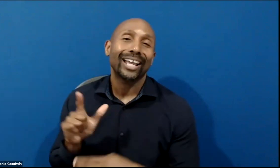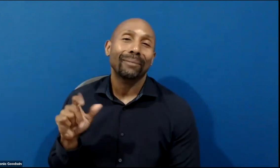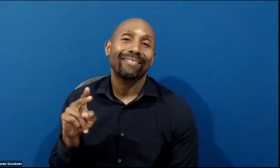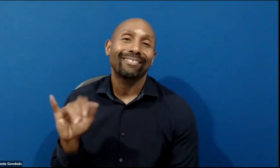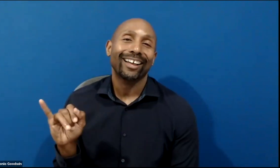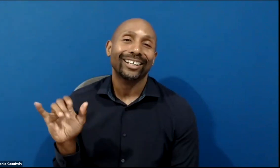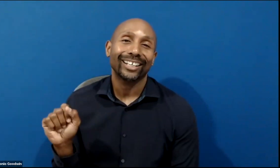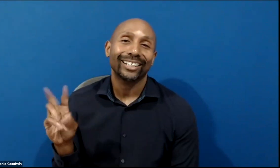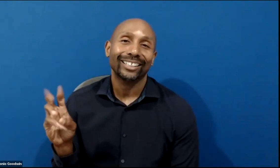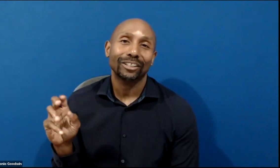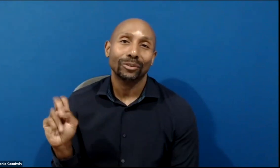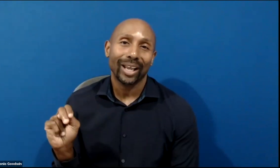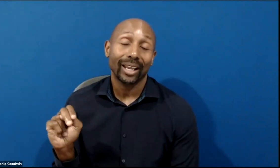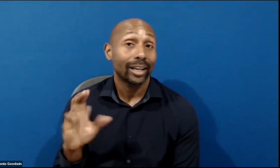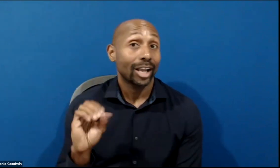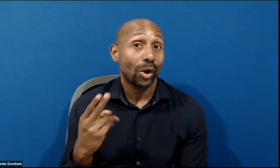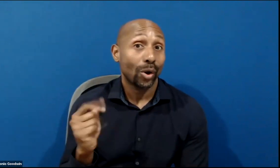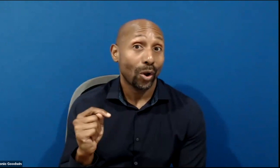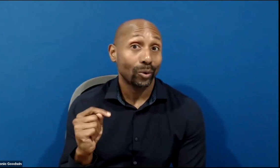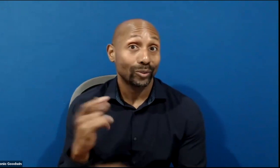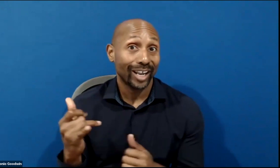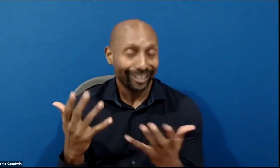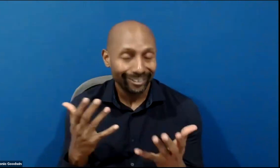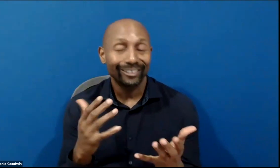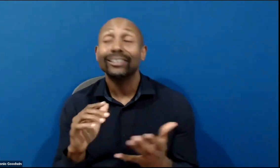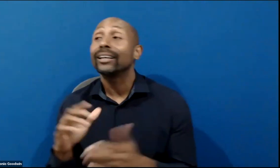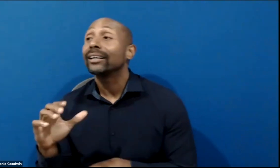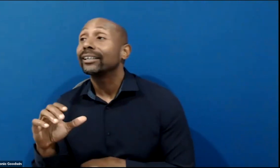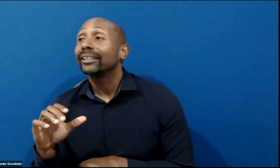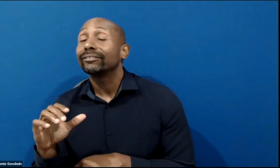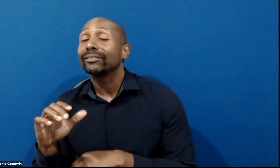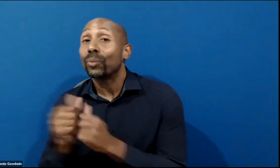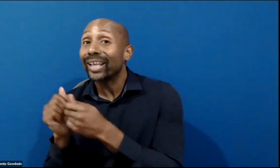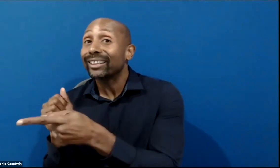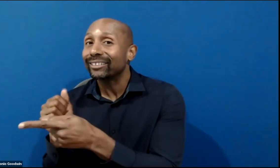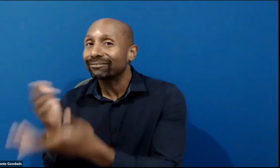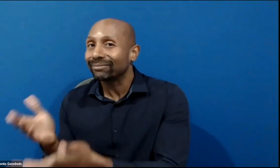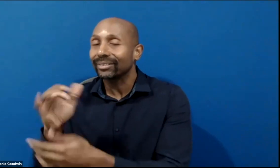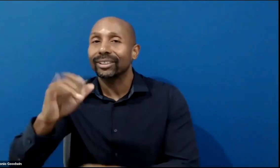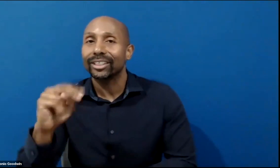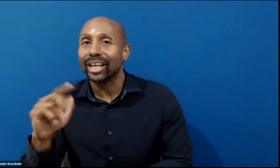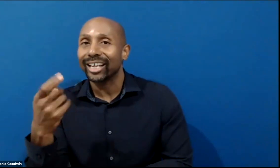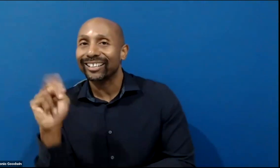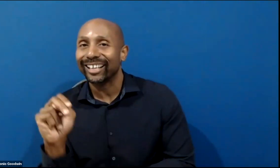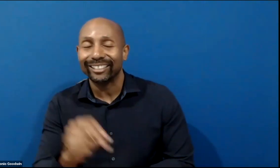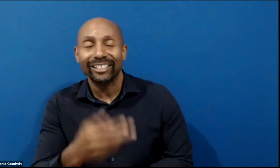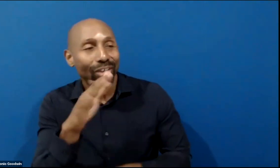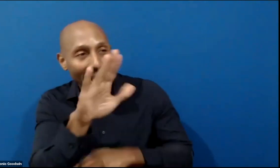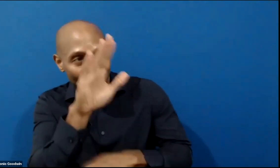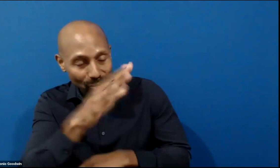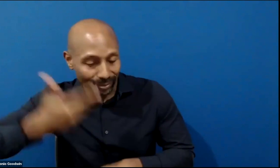is Jonathan. Jonathan, you want to introduce yourself? Good afternoon, folks. My name is Jonathan